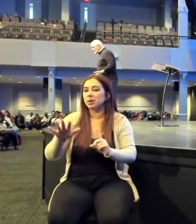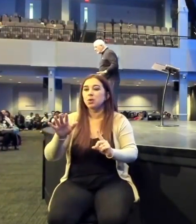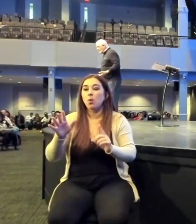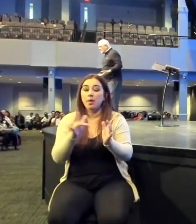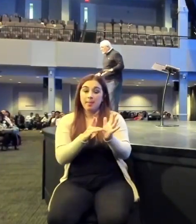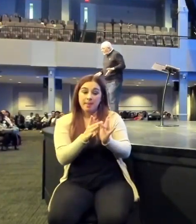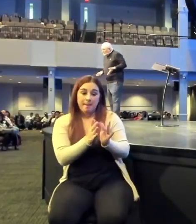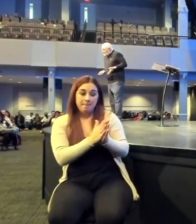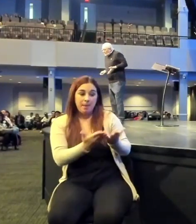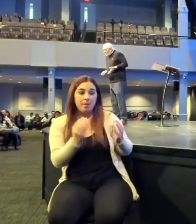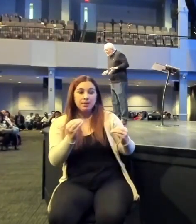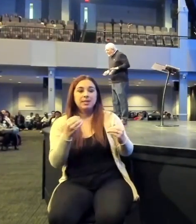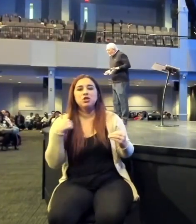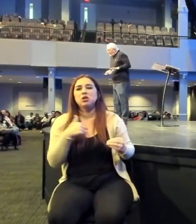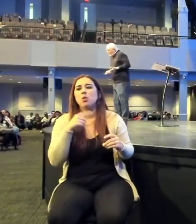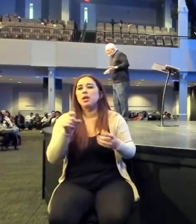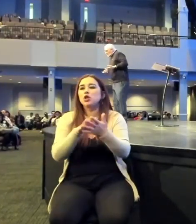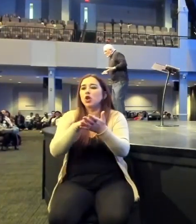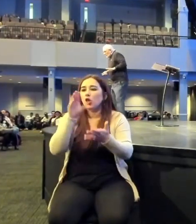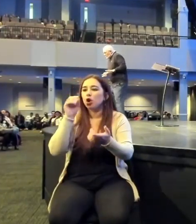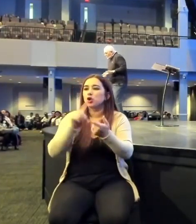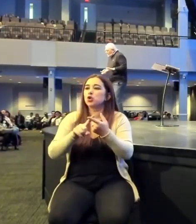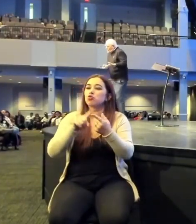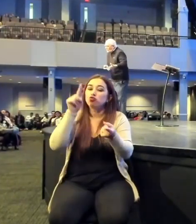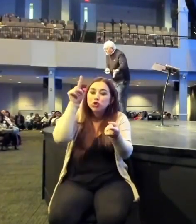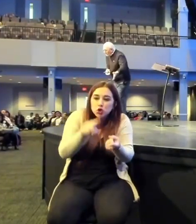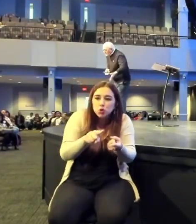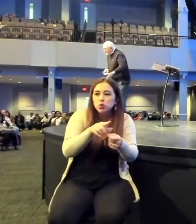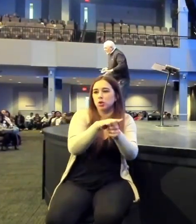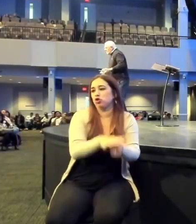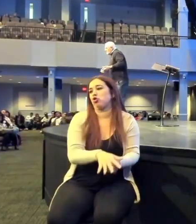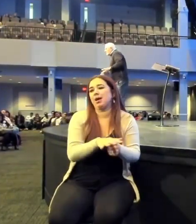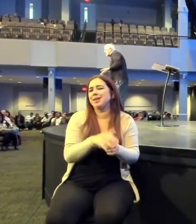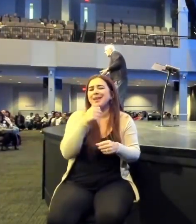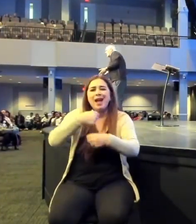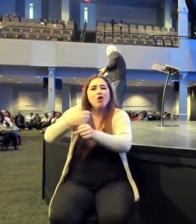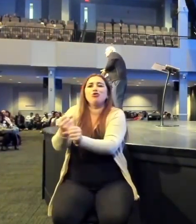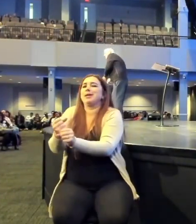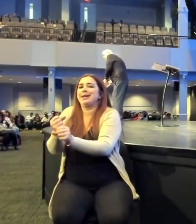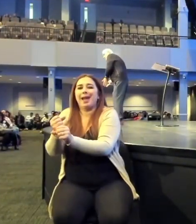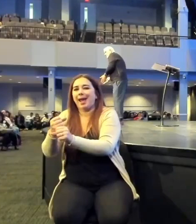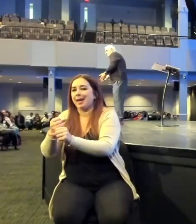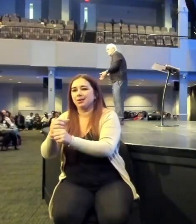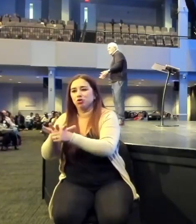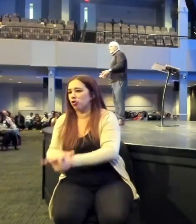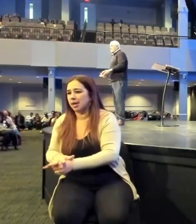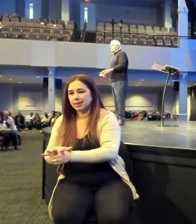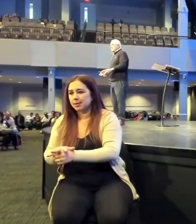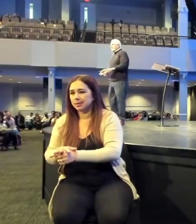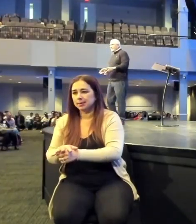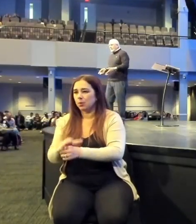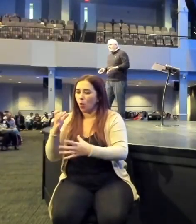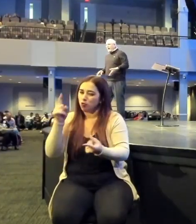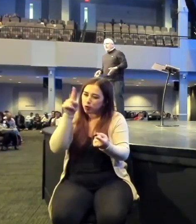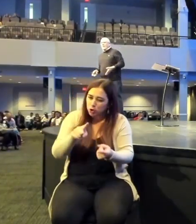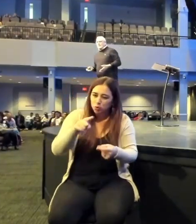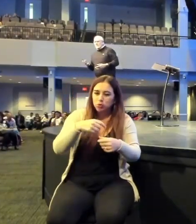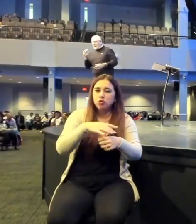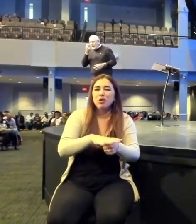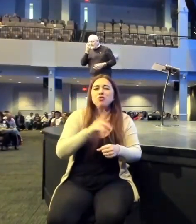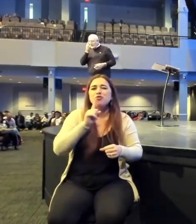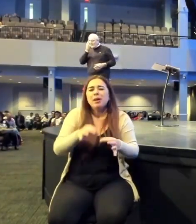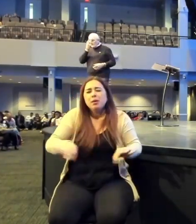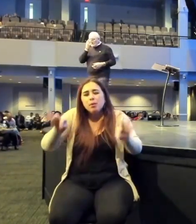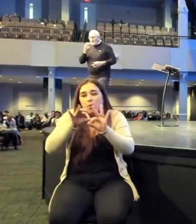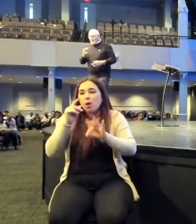Bible teaches us is that we need to learn how to be stress reducers, not stress producers. Very vital for